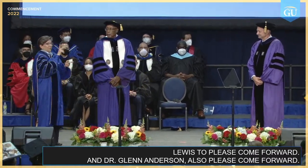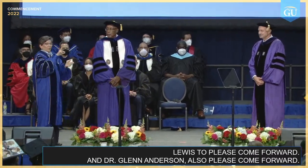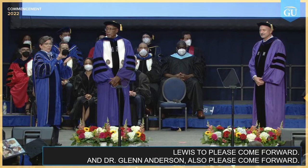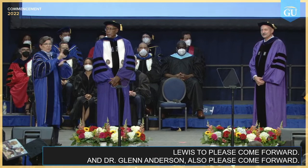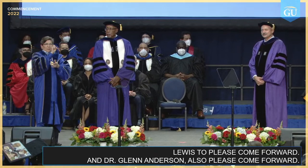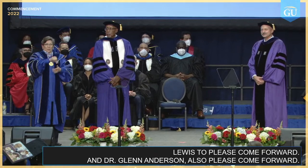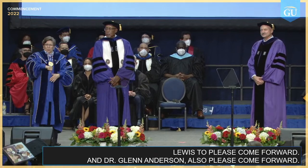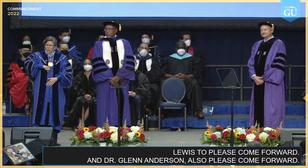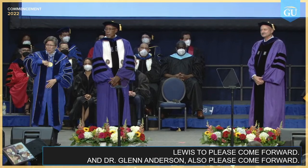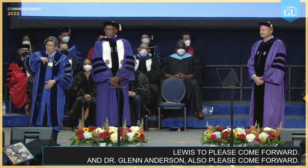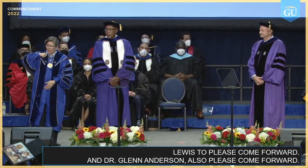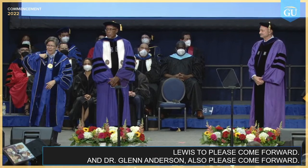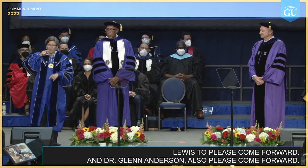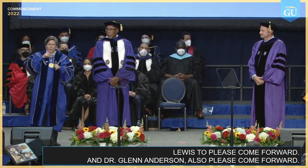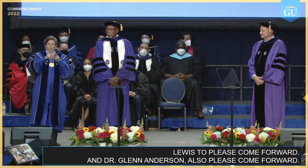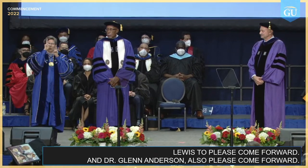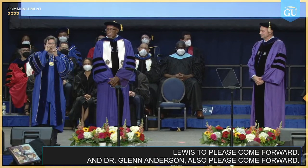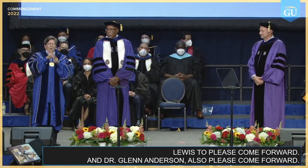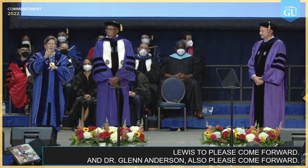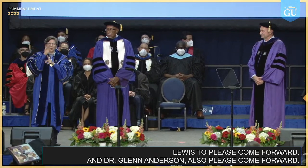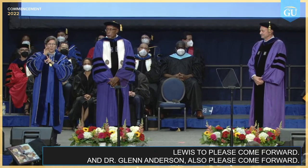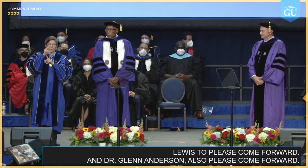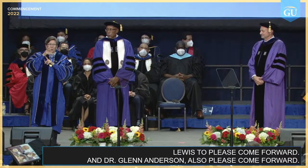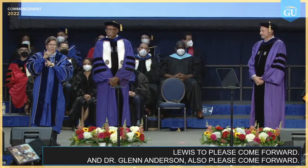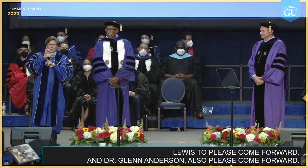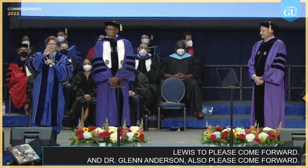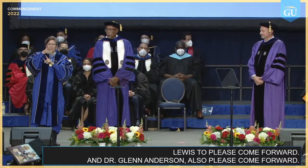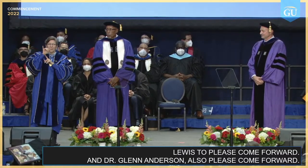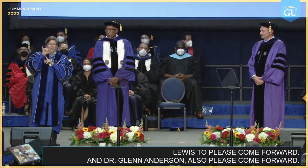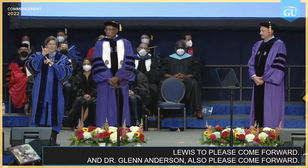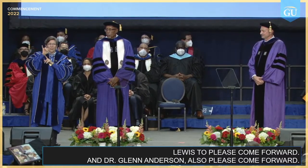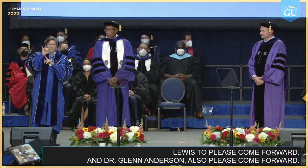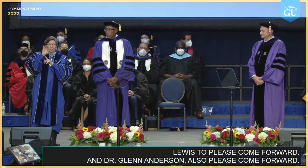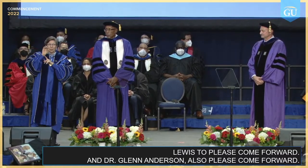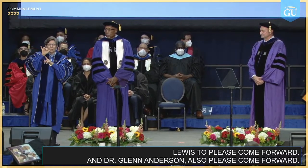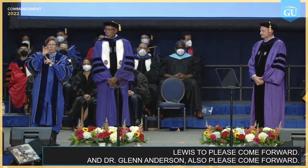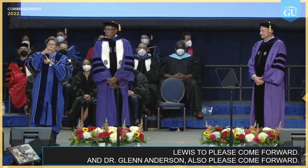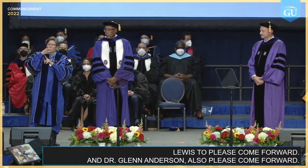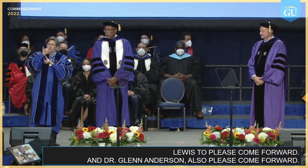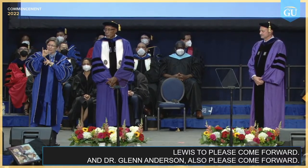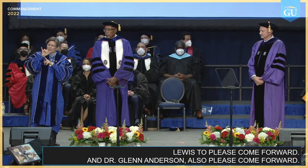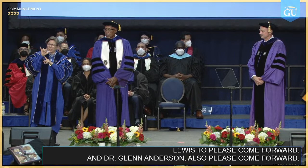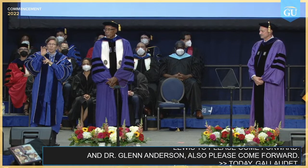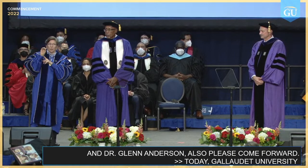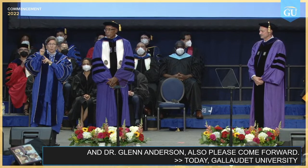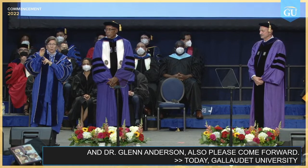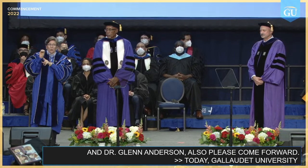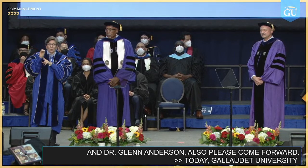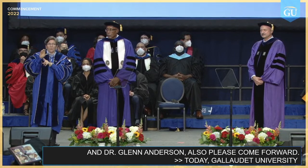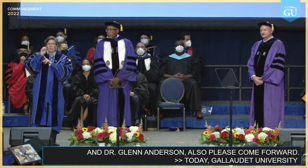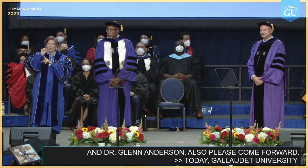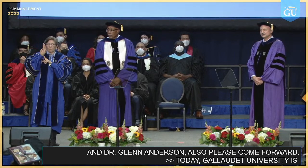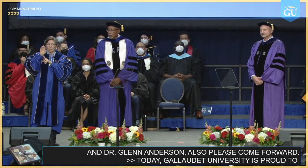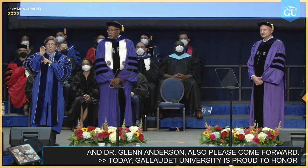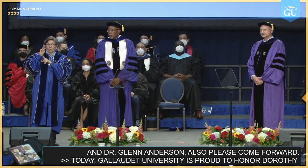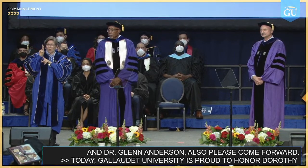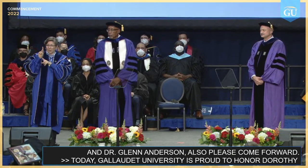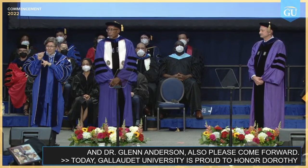Today, Gallaudet University is proud to honor Dorothy Chiyoko